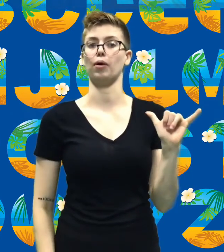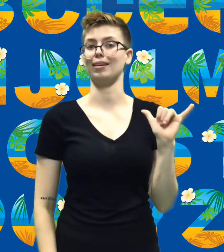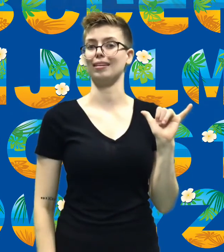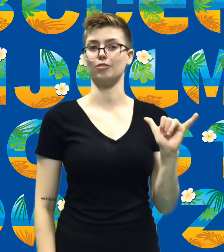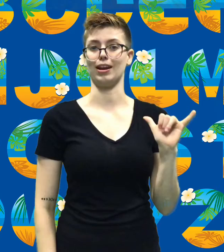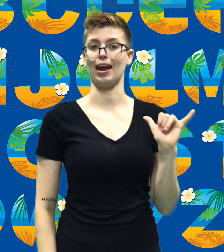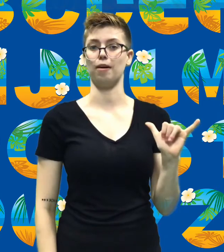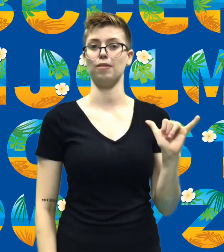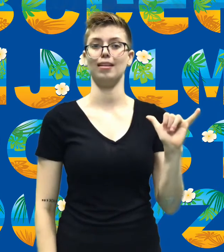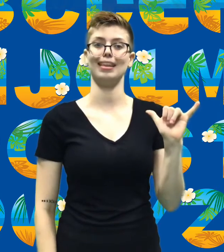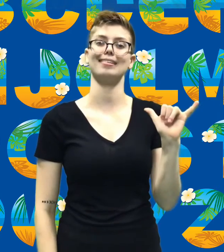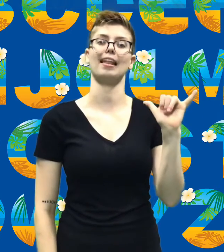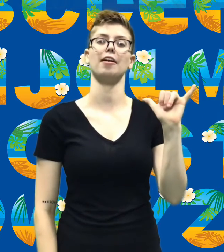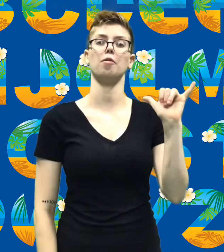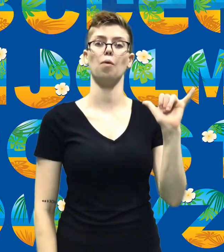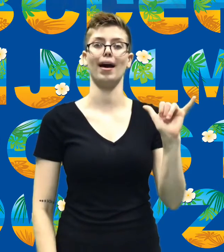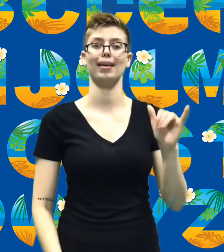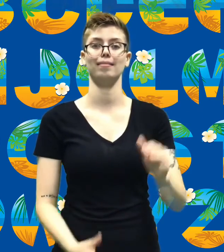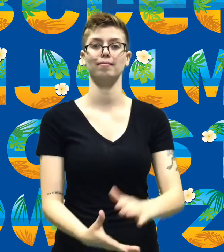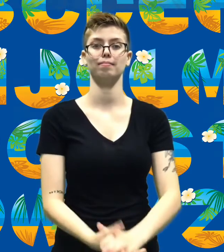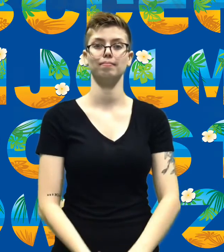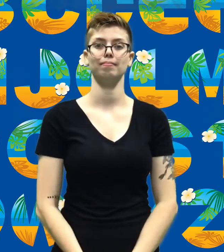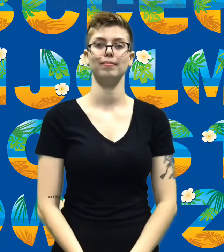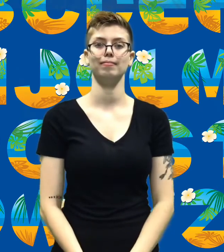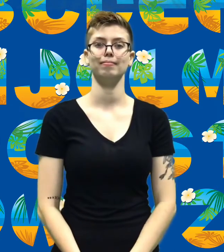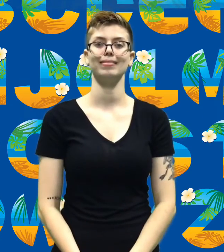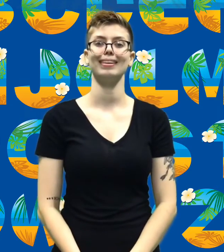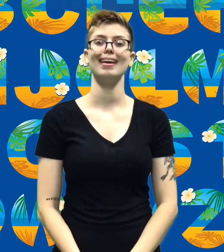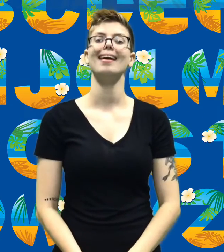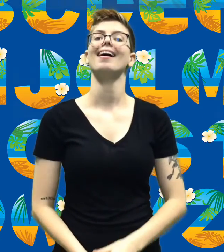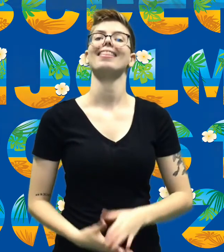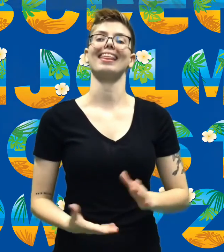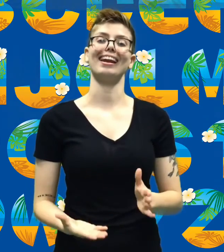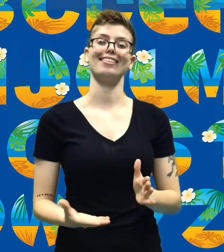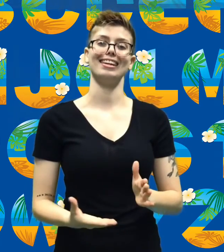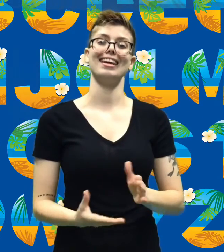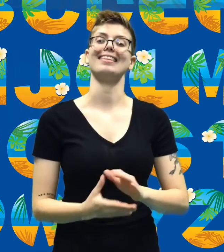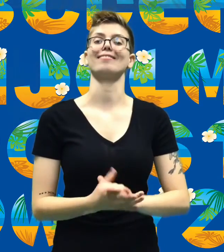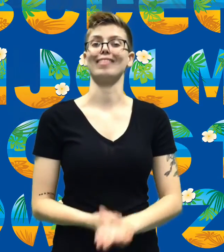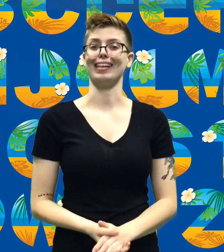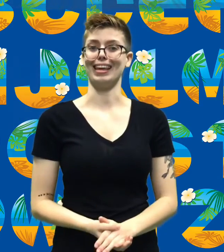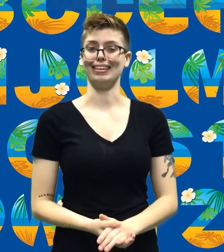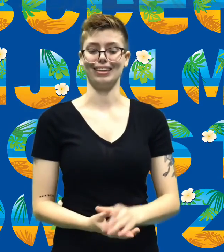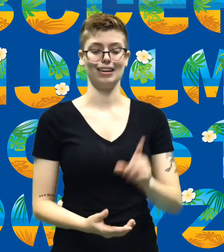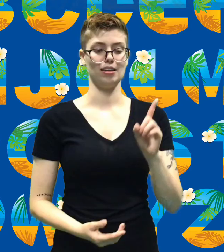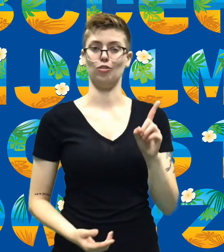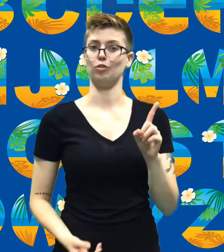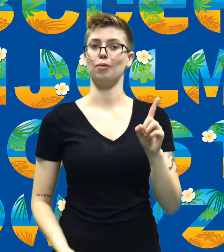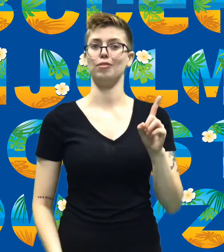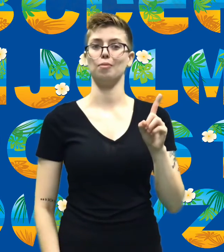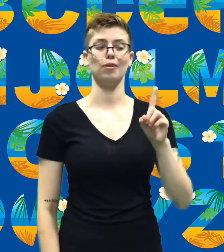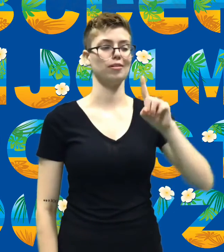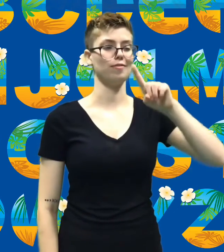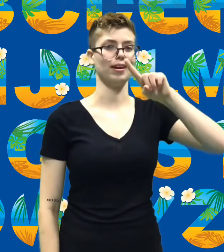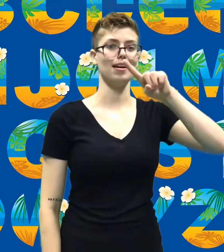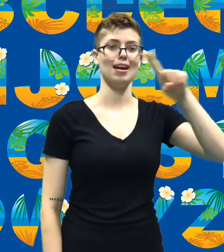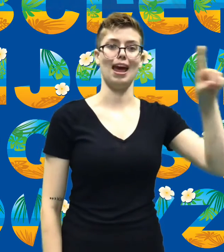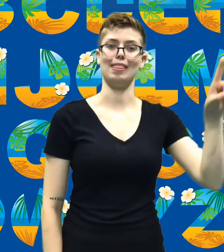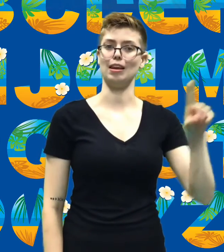pointing straight out. That's the letter Y. The letter Z is really easy. You just point your pointer finger and then use it